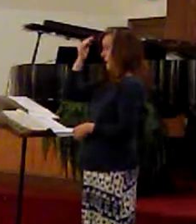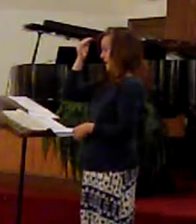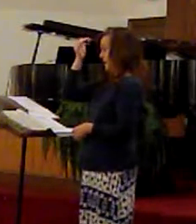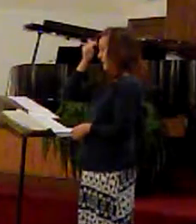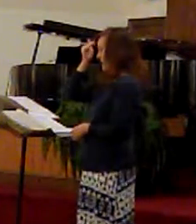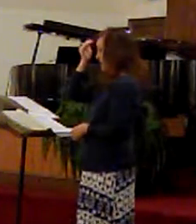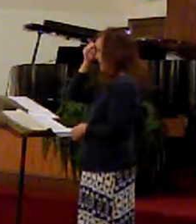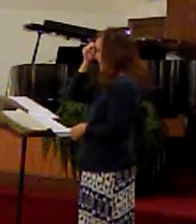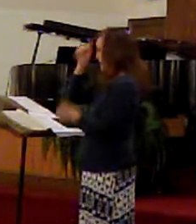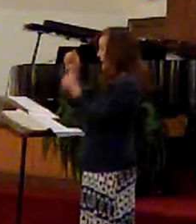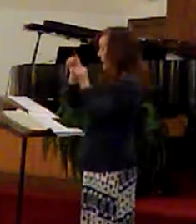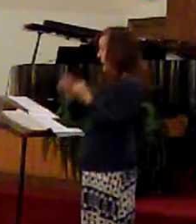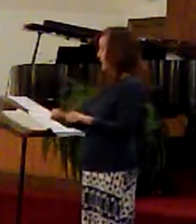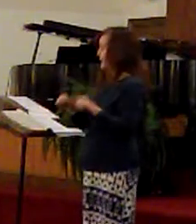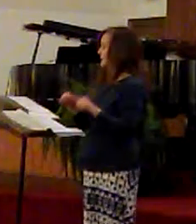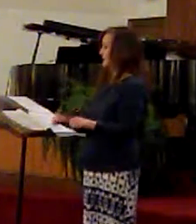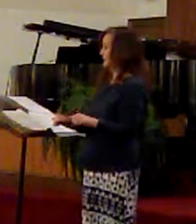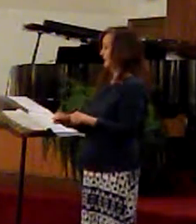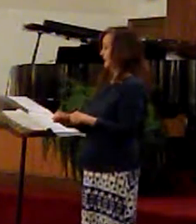his abilities